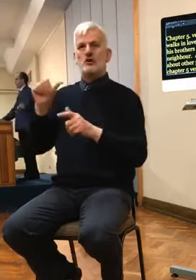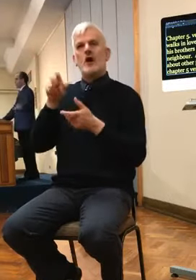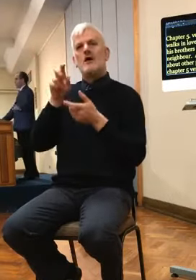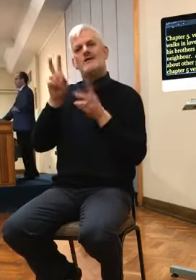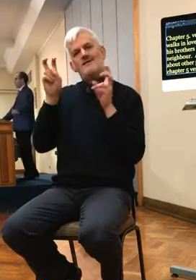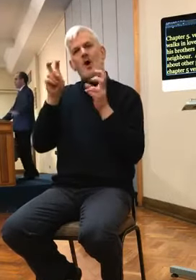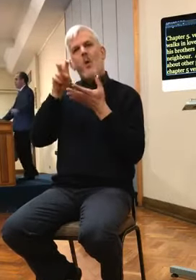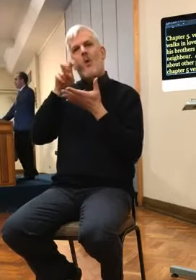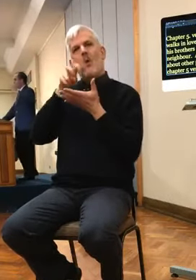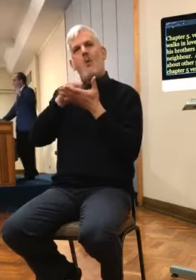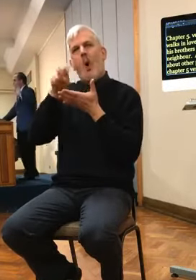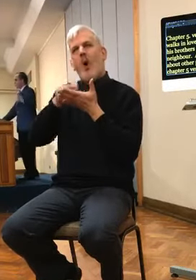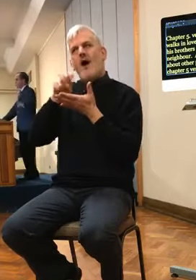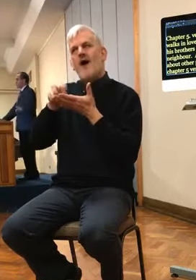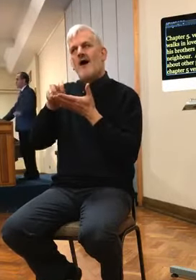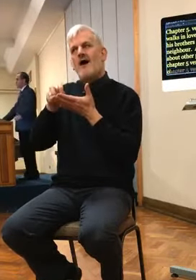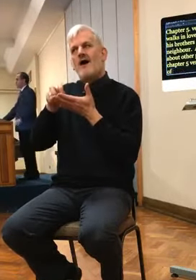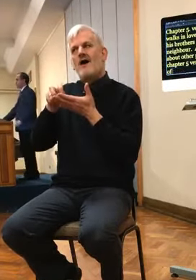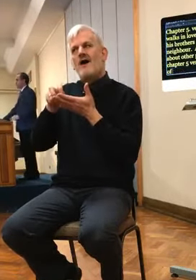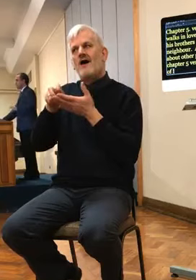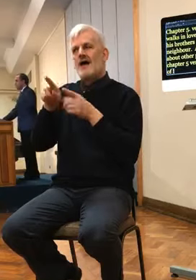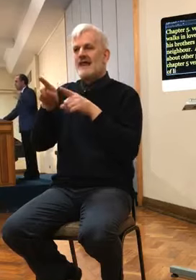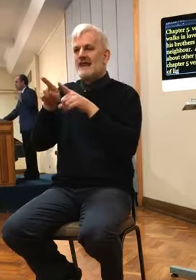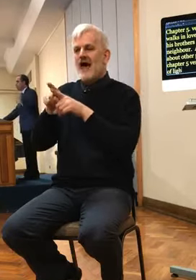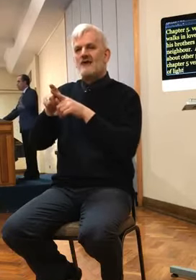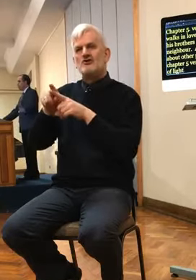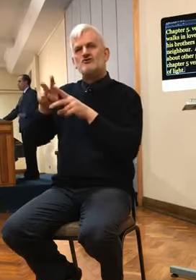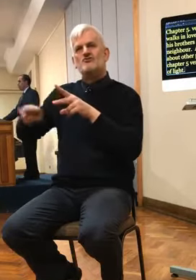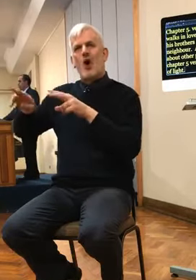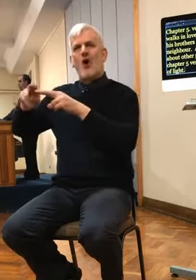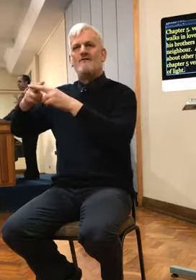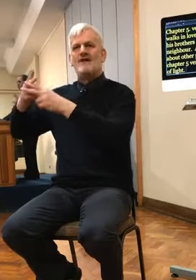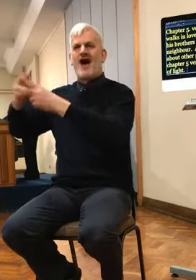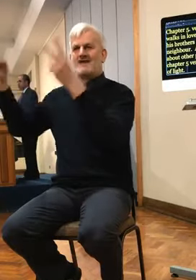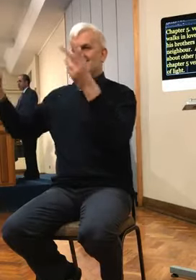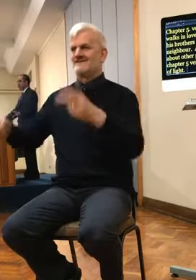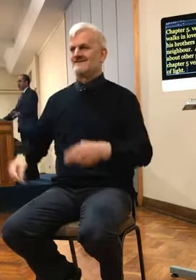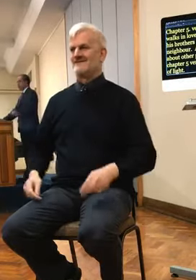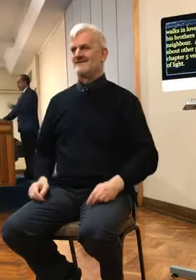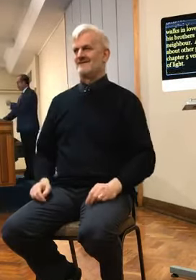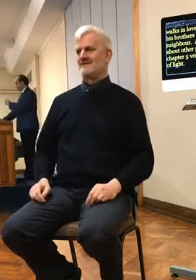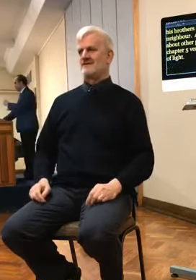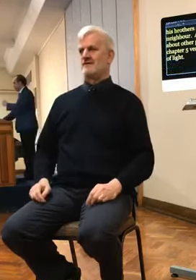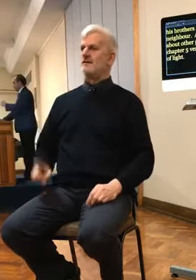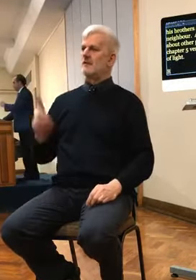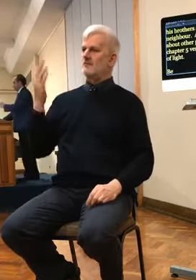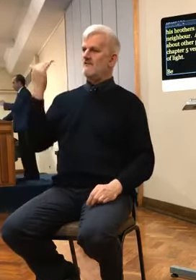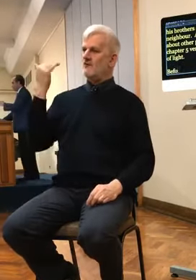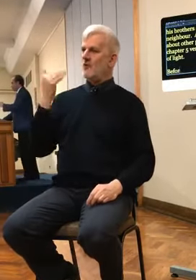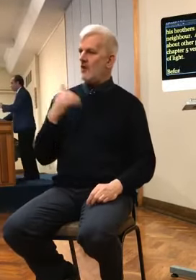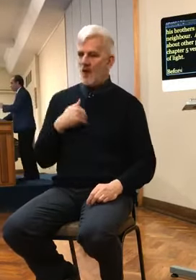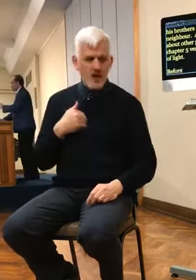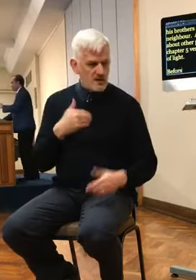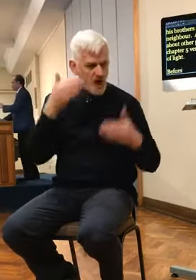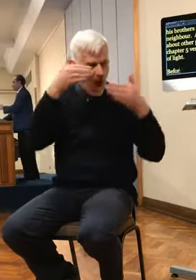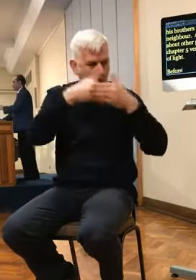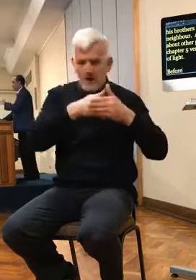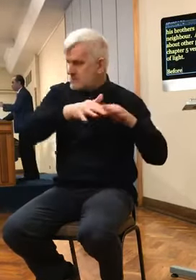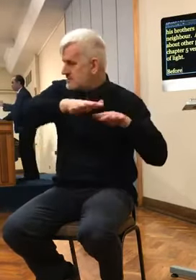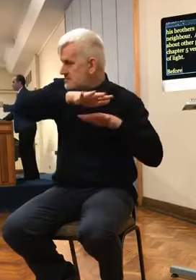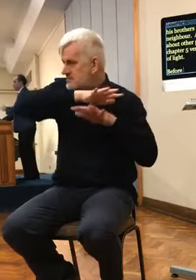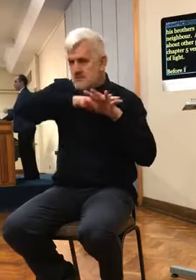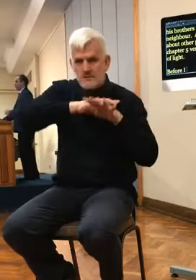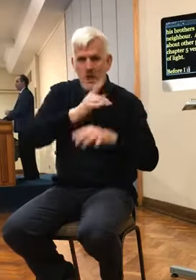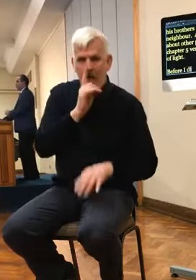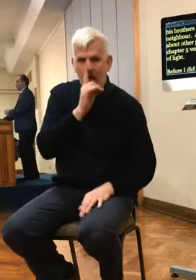were darkness, we did things in darkness, in a gloomy way, in a secret way. But now, because God is light, we